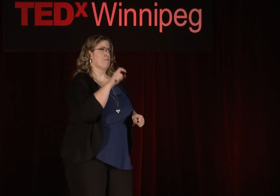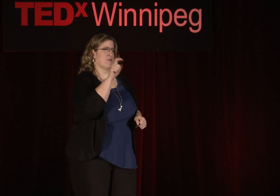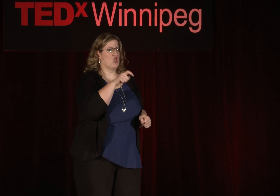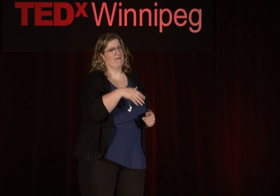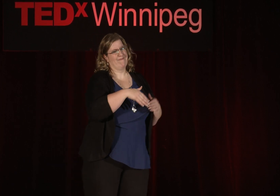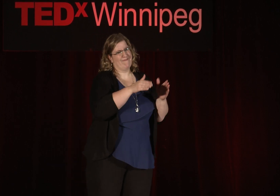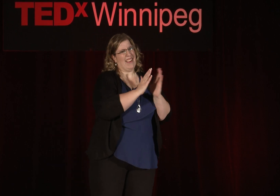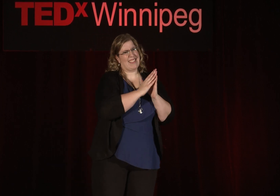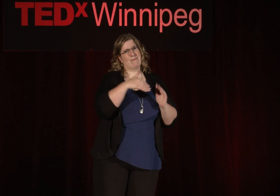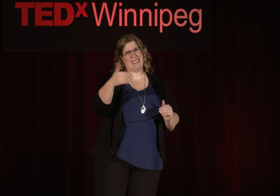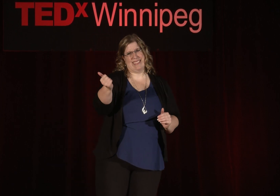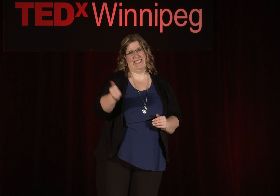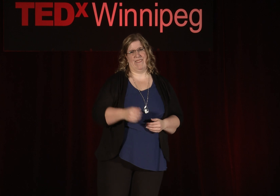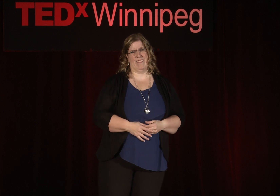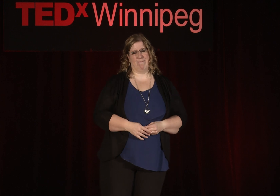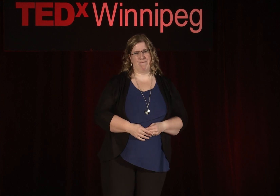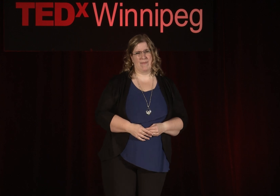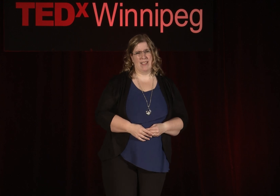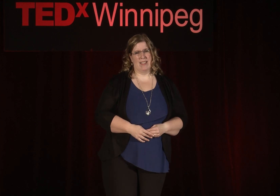leave.